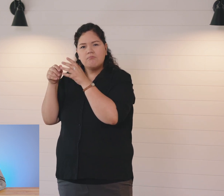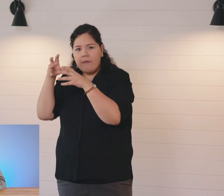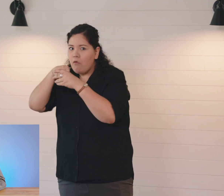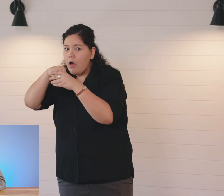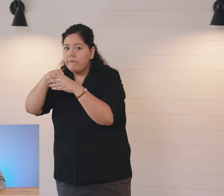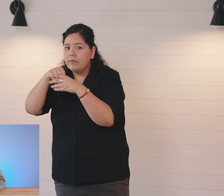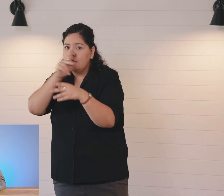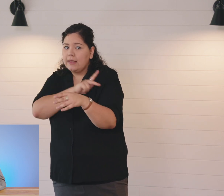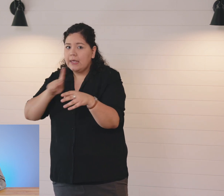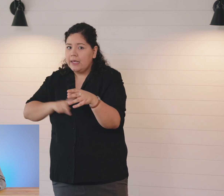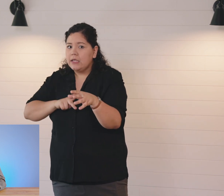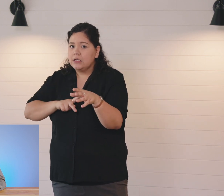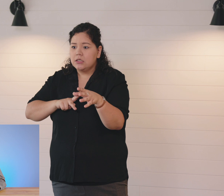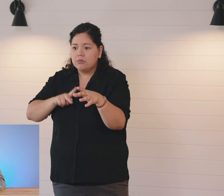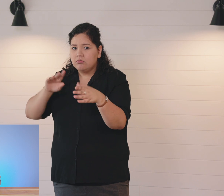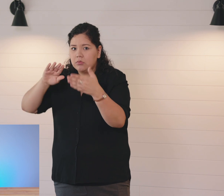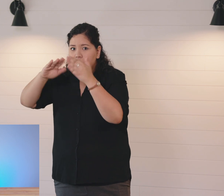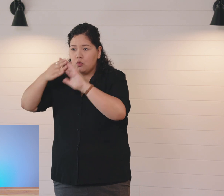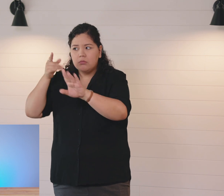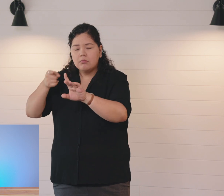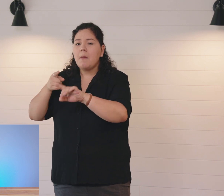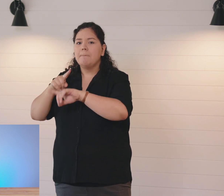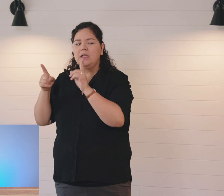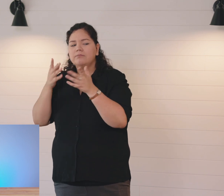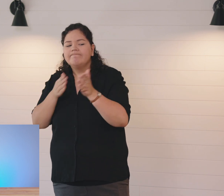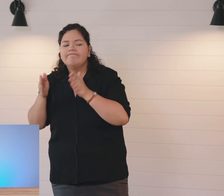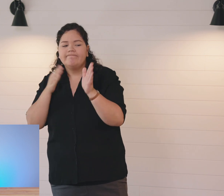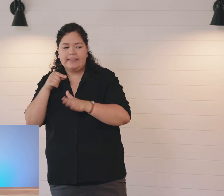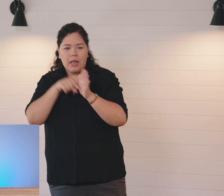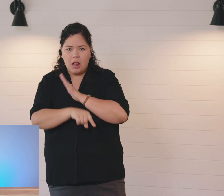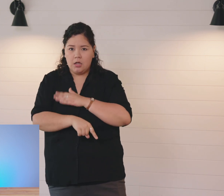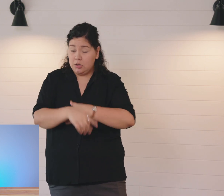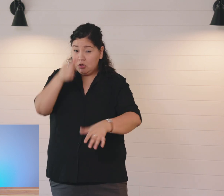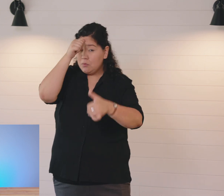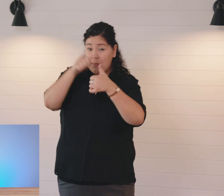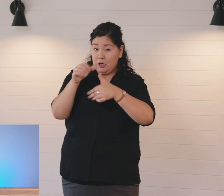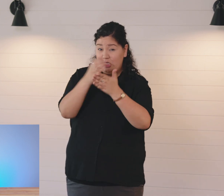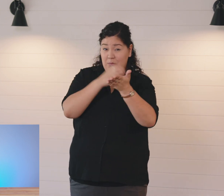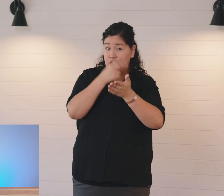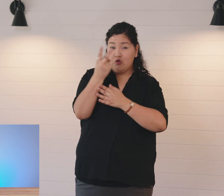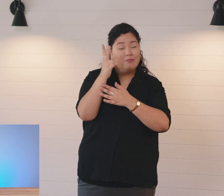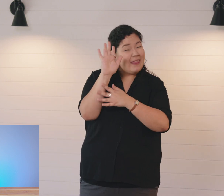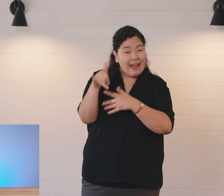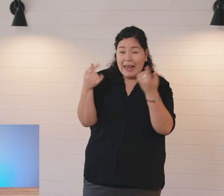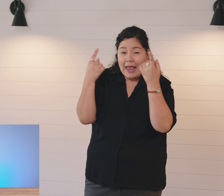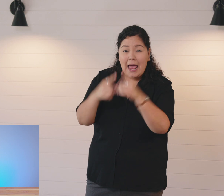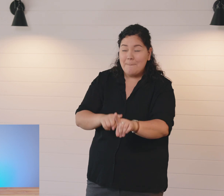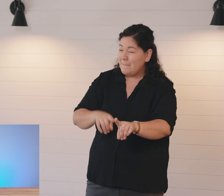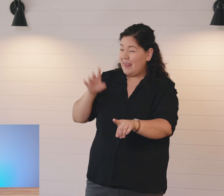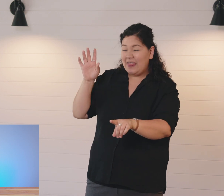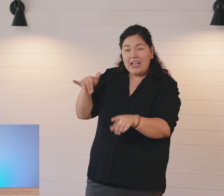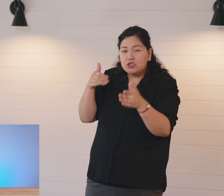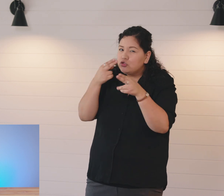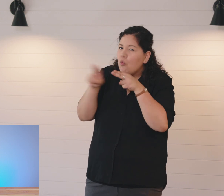treason. And nothing had been done for him. You remember, if you've been following through this, you remember at the end of chapter 2, that's exactly what happened.